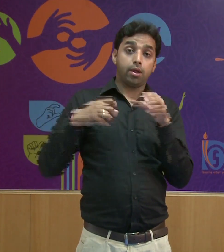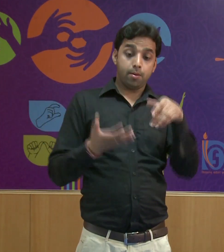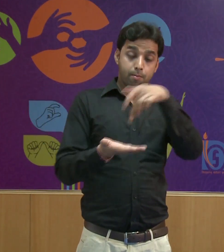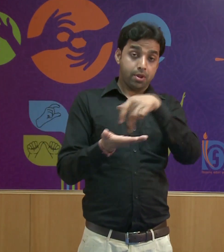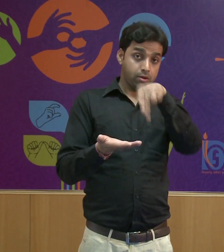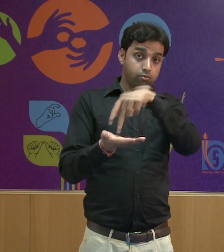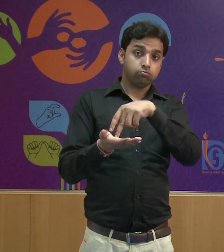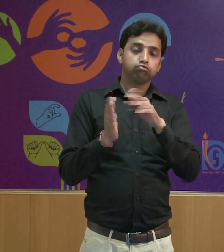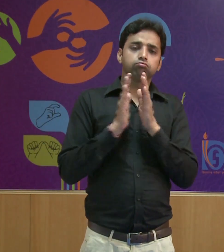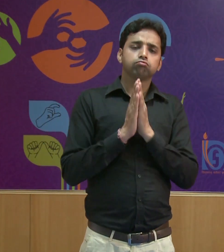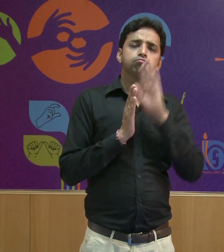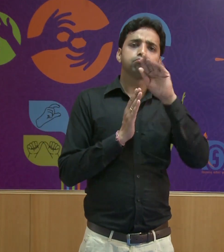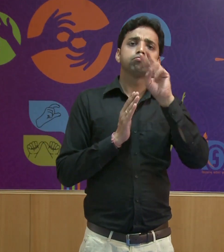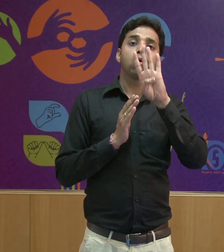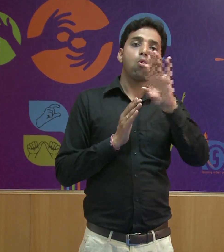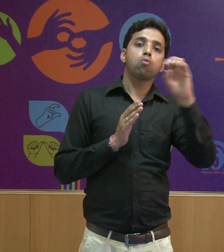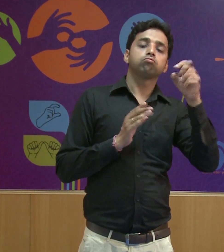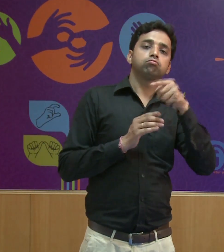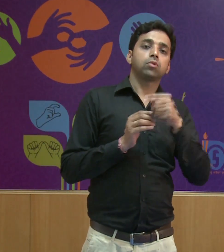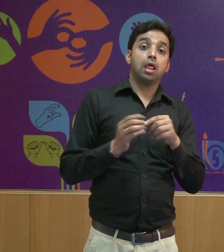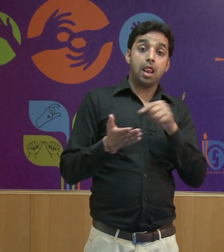the capital of Thailand.